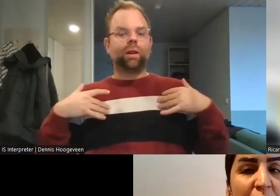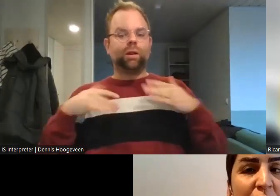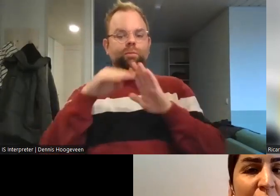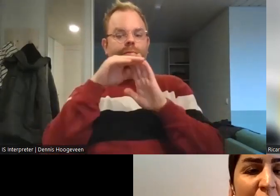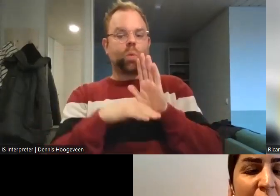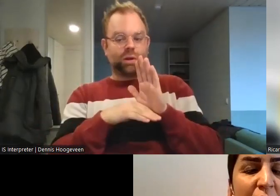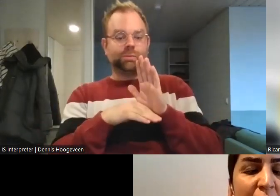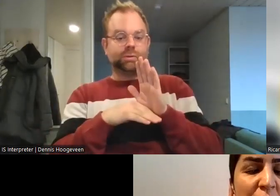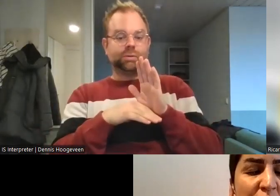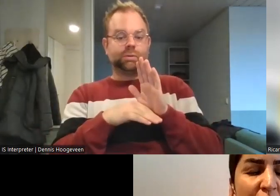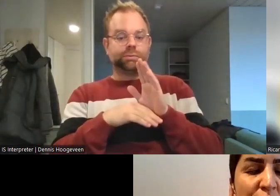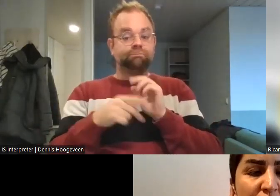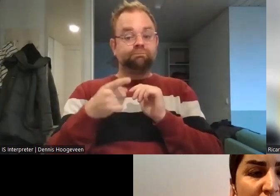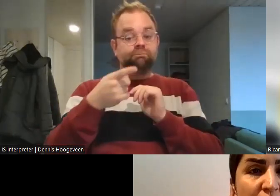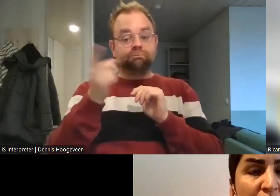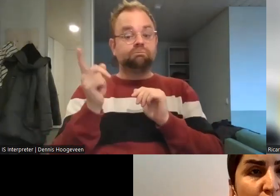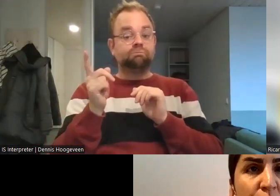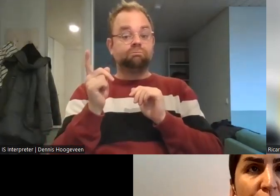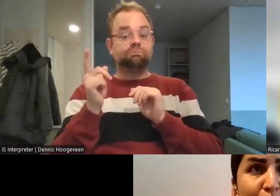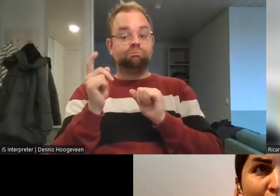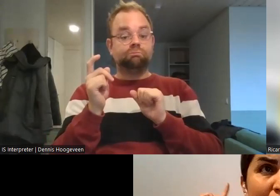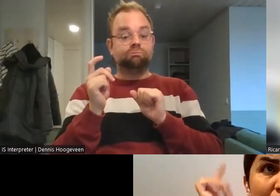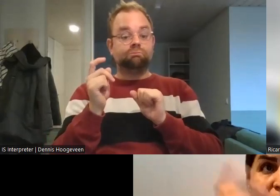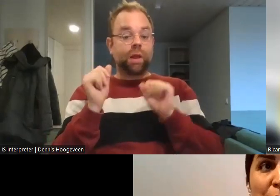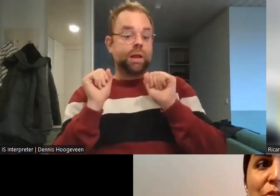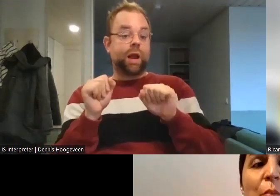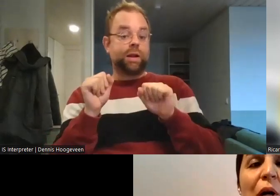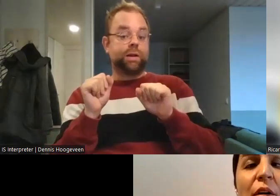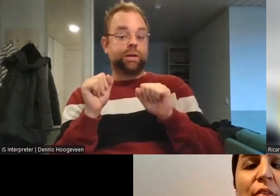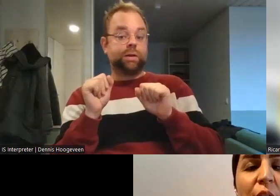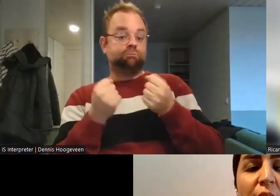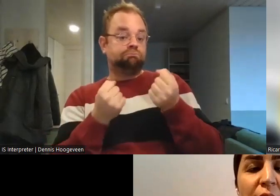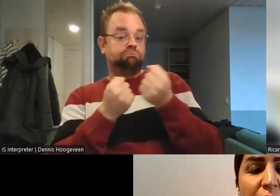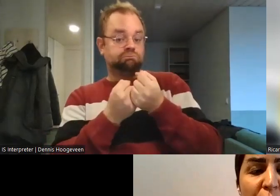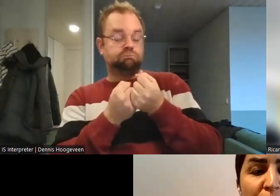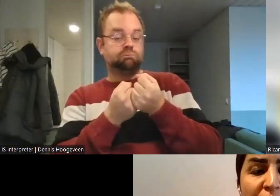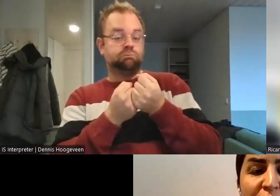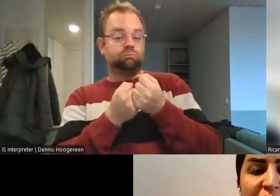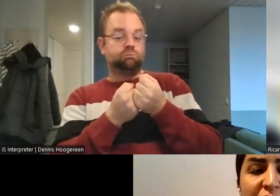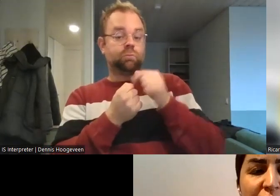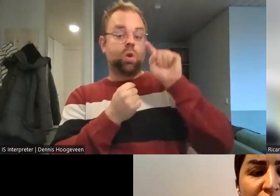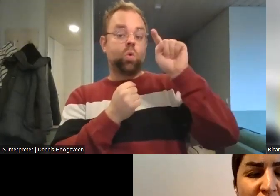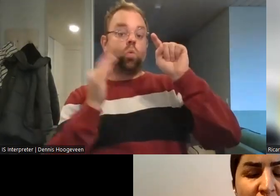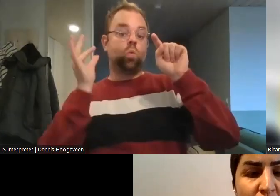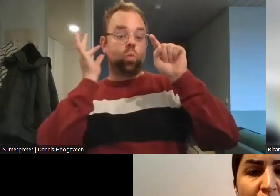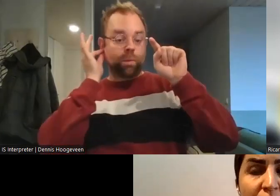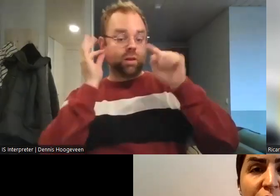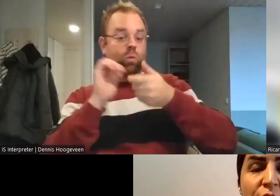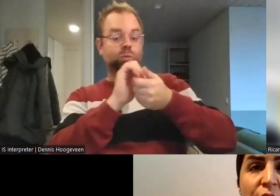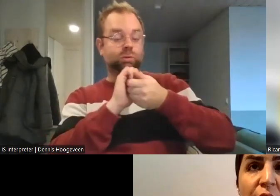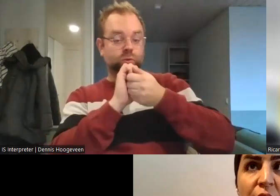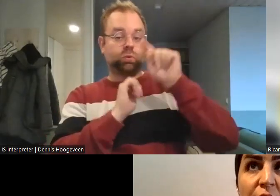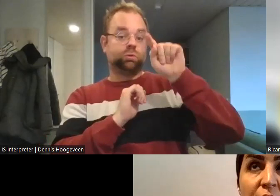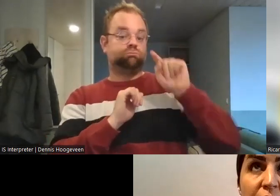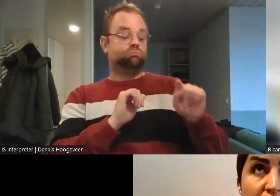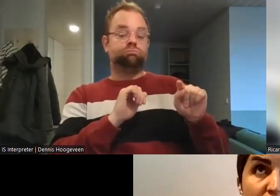and UNHCR national offices to this problem. But from our side, we will continue, and we